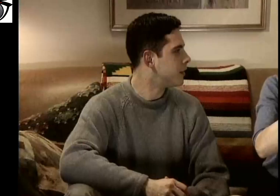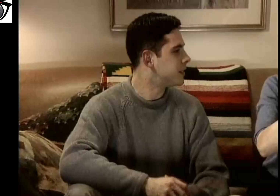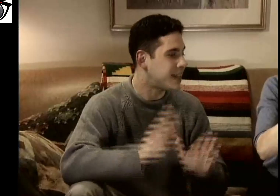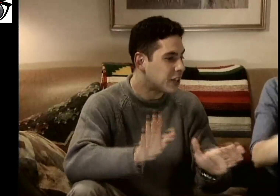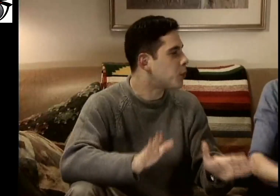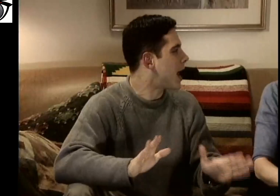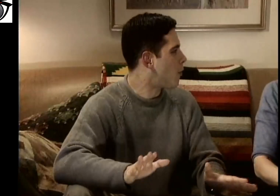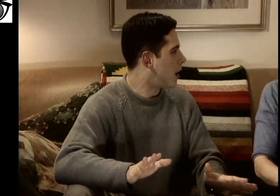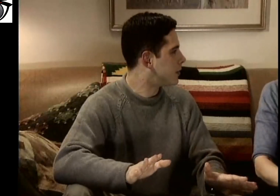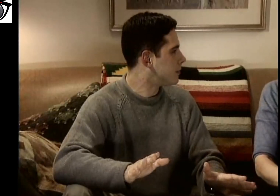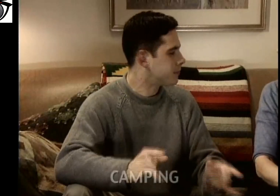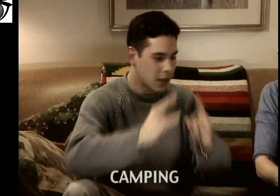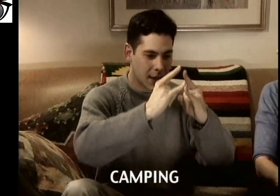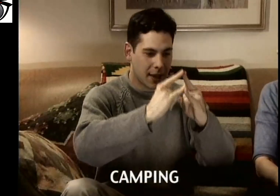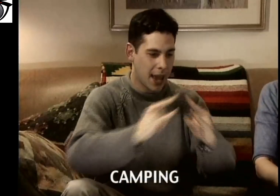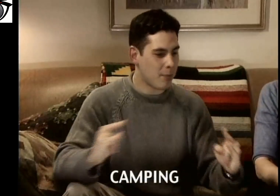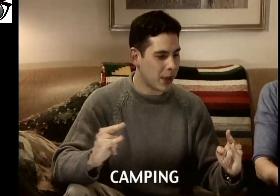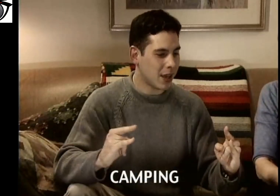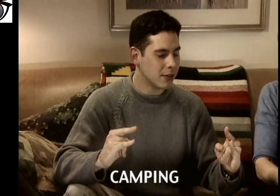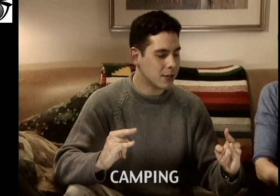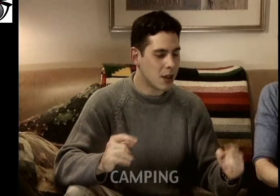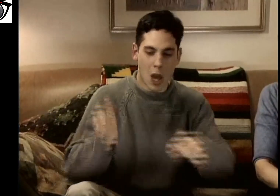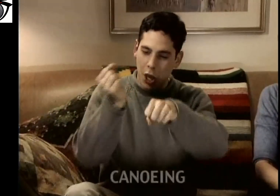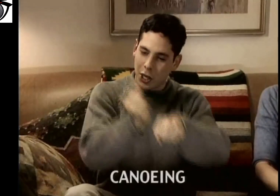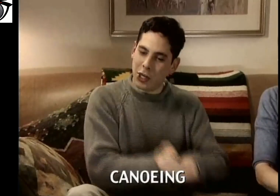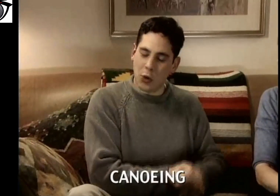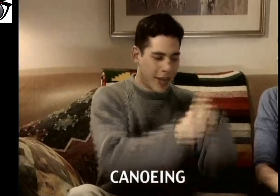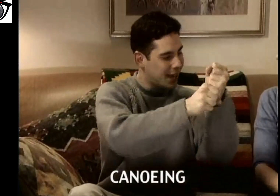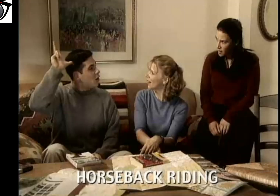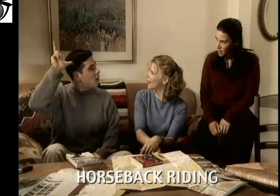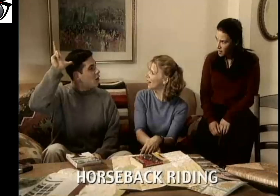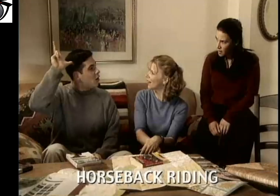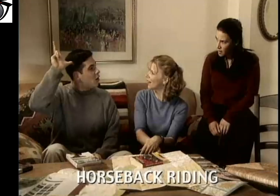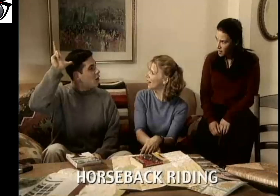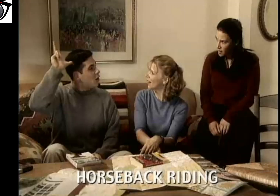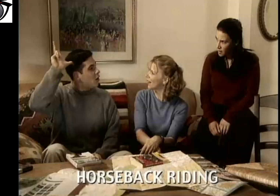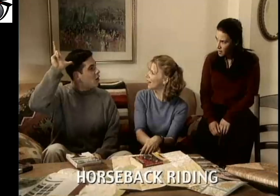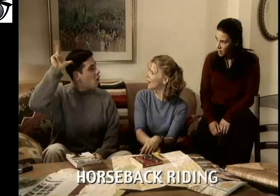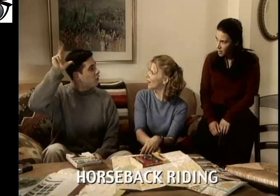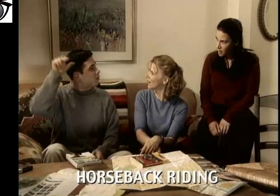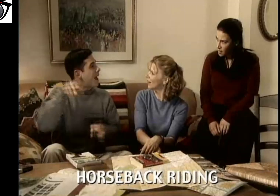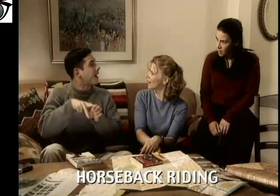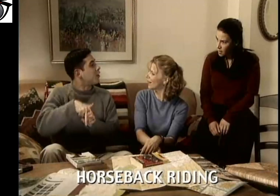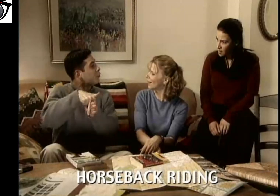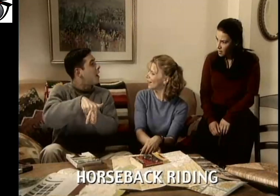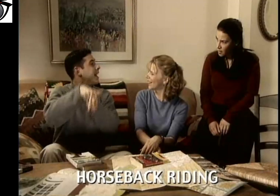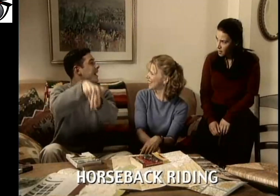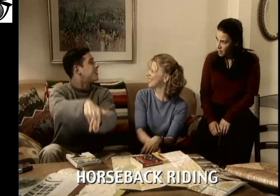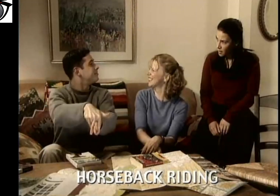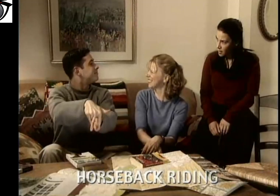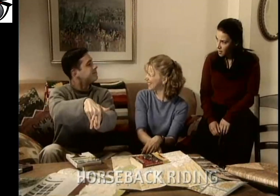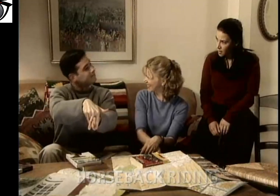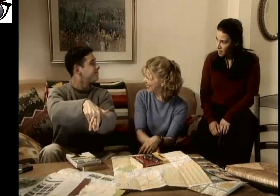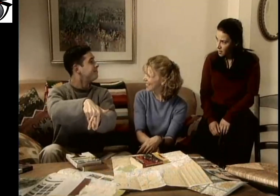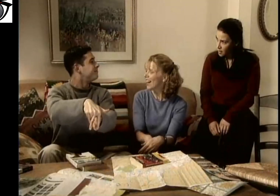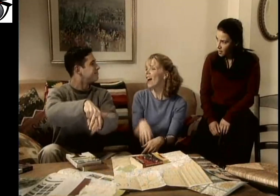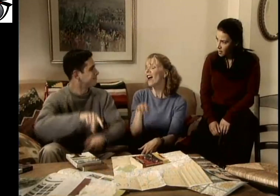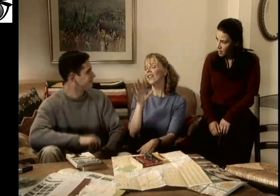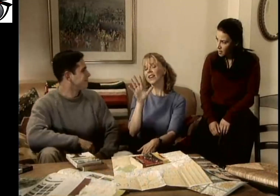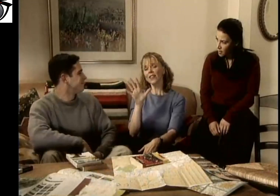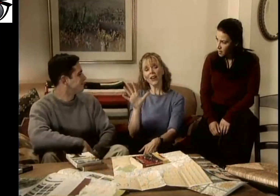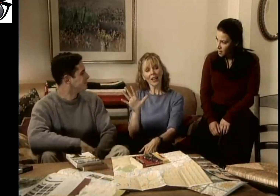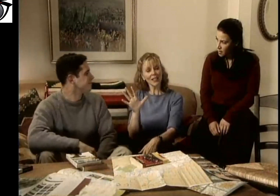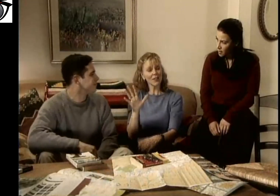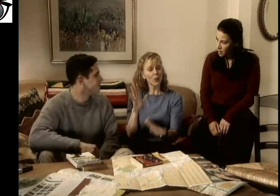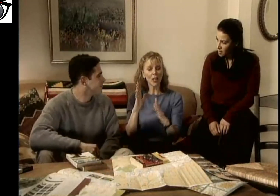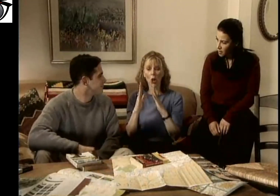horseback riding. See, that's what I want. Camping, canoeing, and horseback riding.